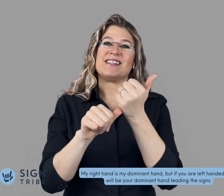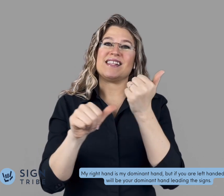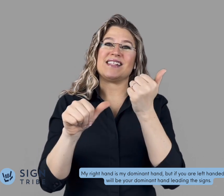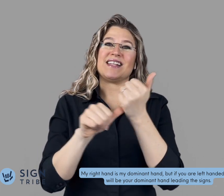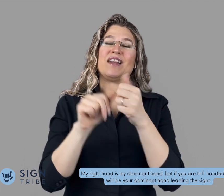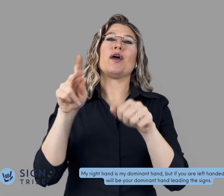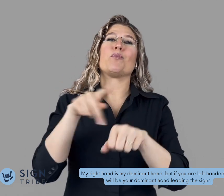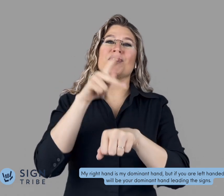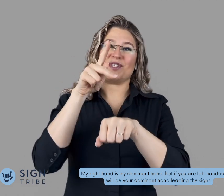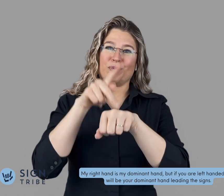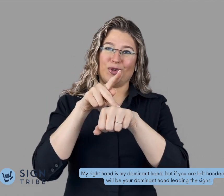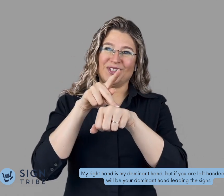Assistant, principal.